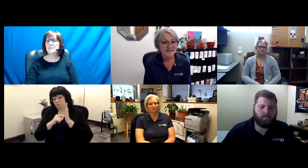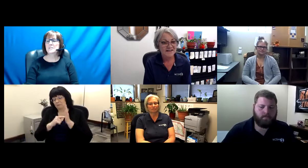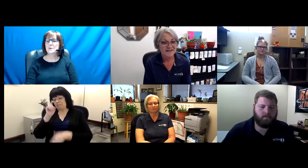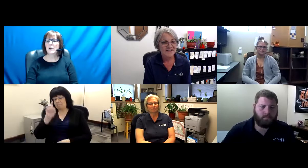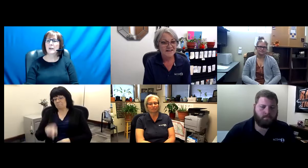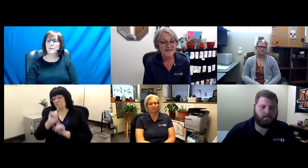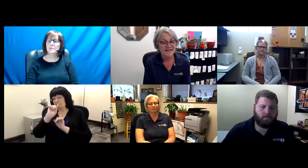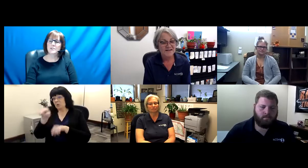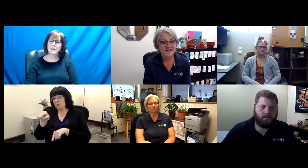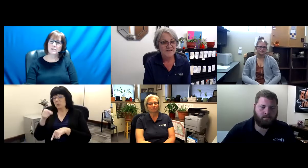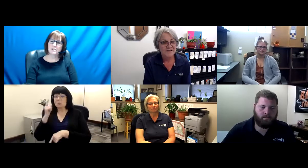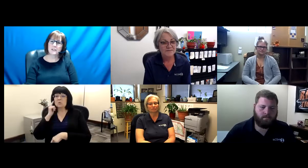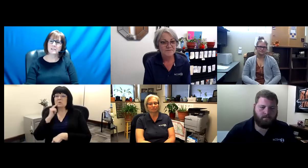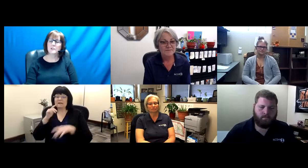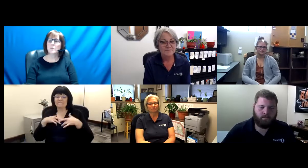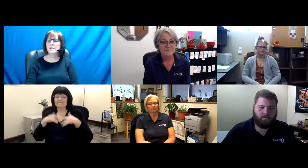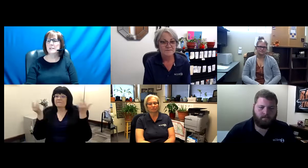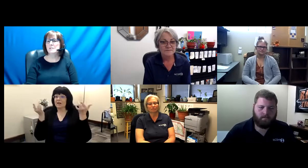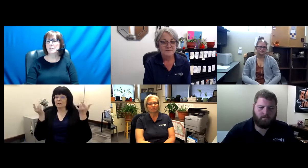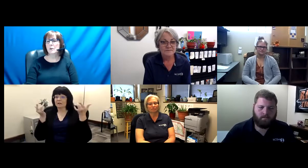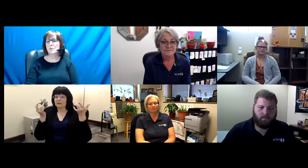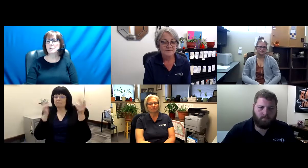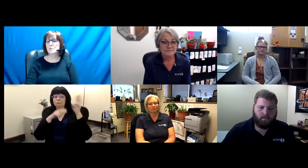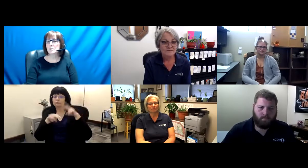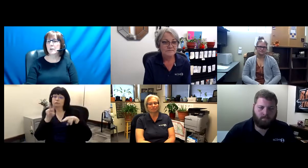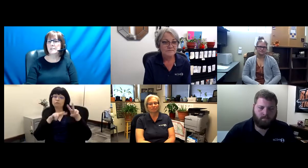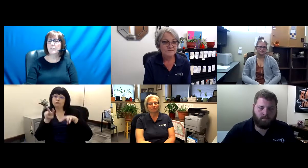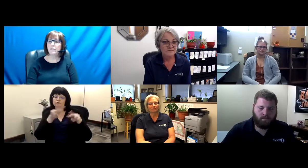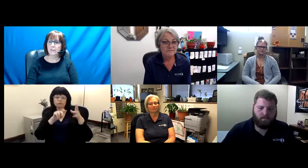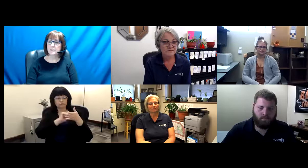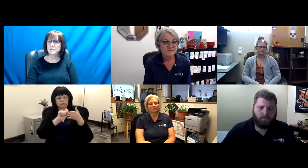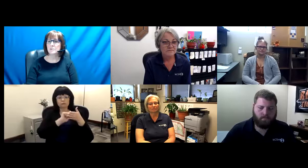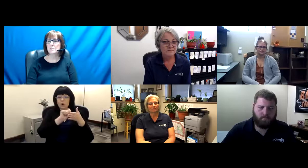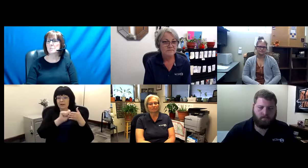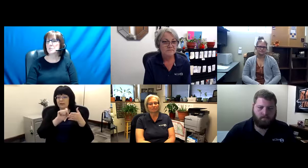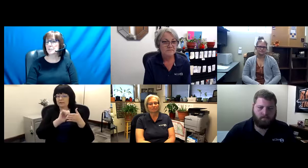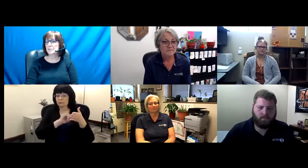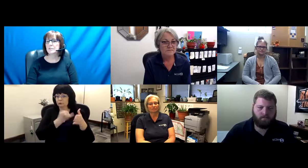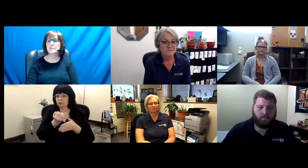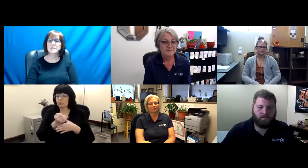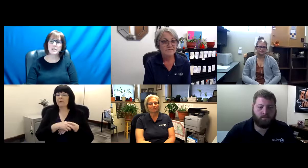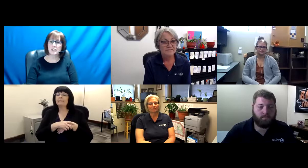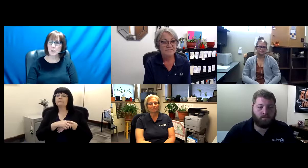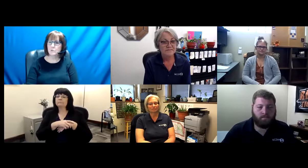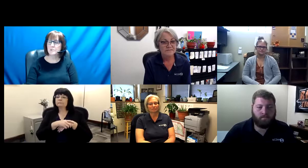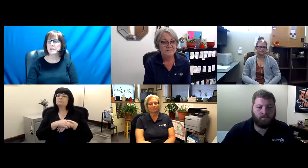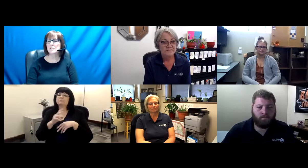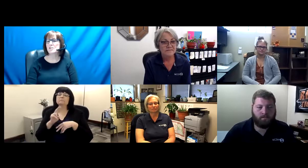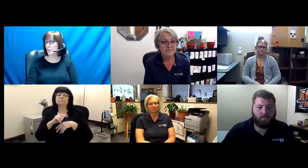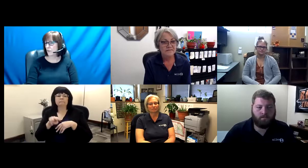So, our instructor said that we needed to go to a deaf event to observe and take notes and journal.